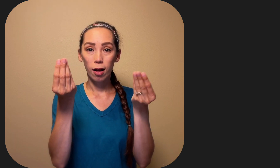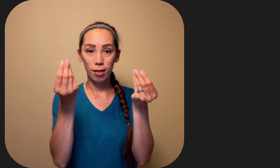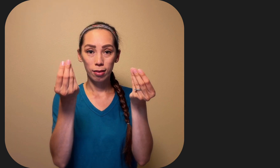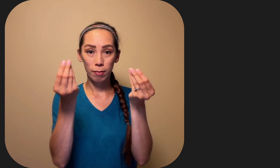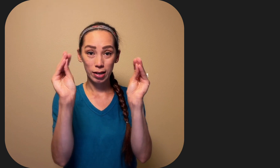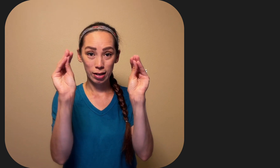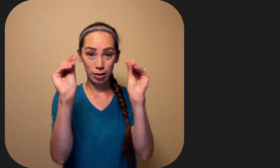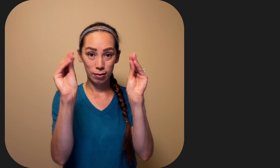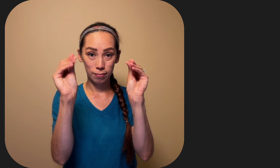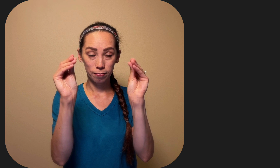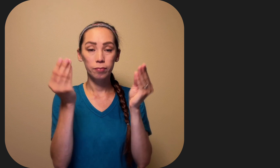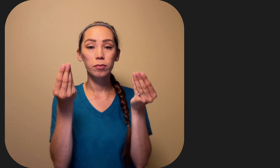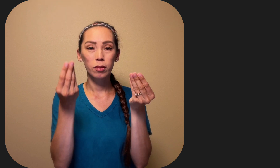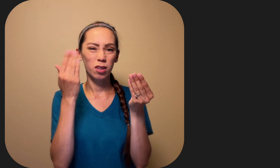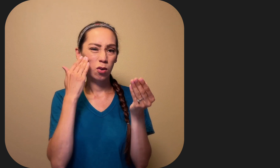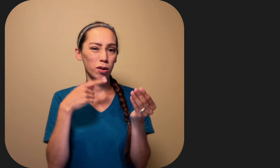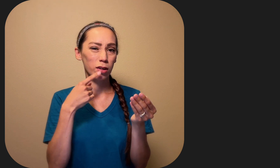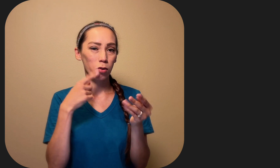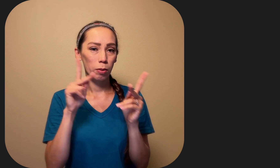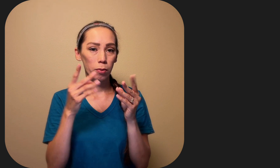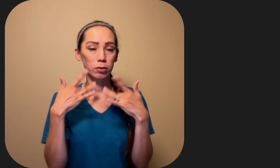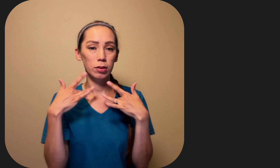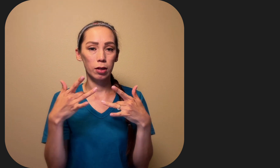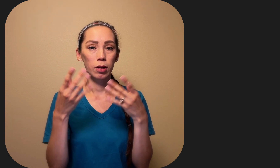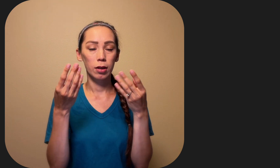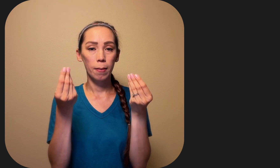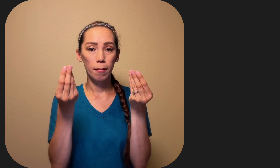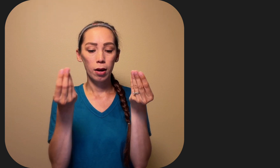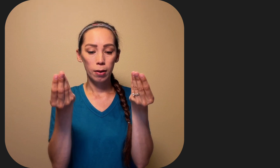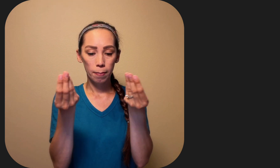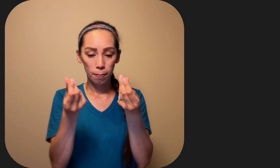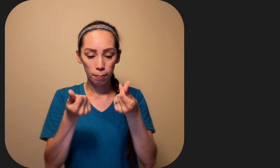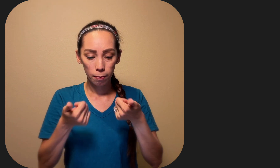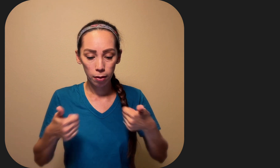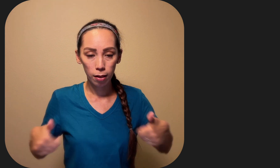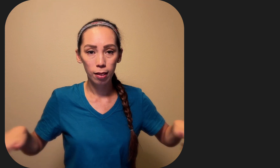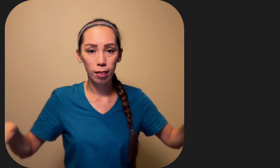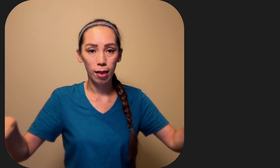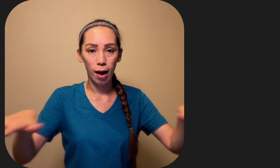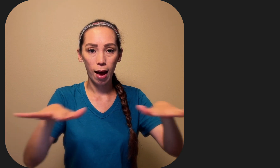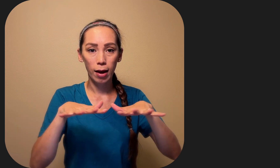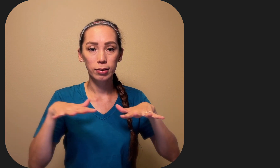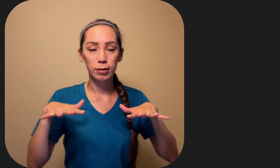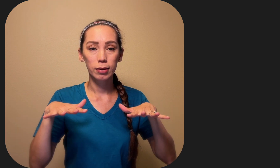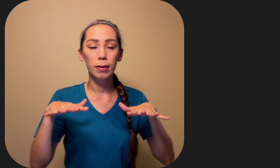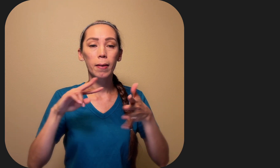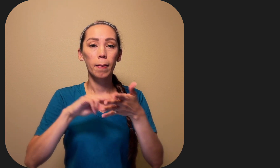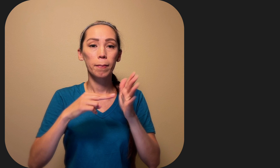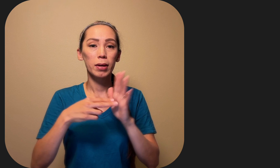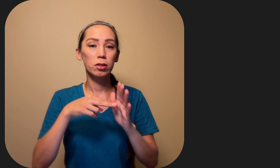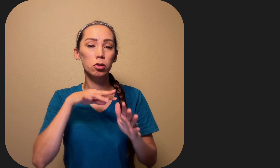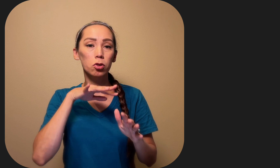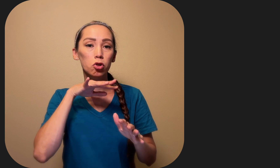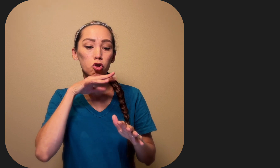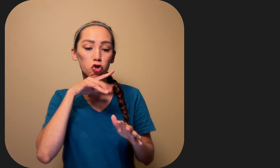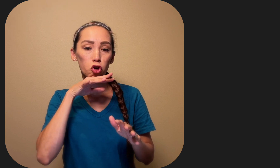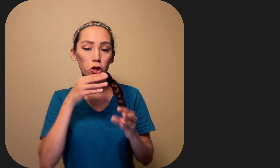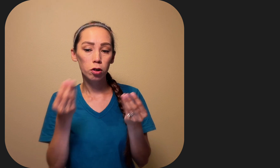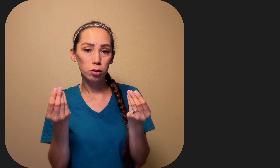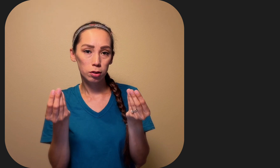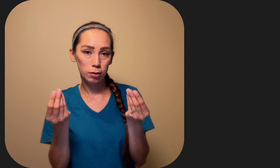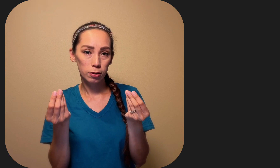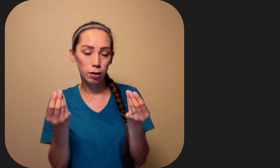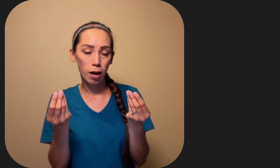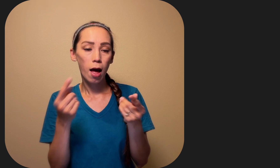can kind of do like the money hand shape that people do in the Hearing Society. You do land and then this. It usually means like